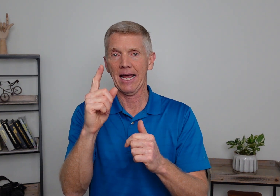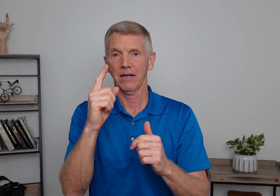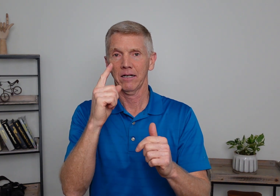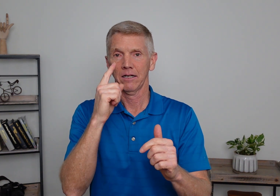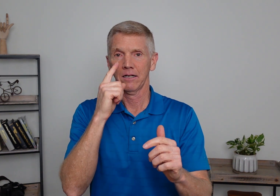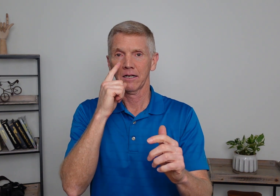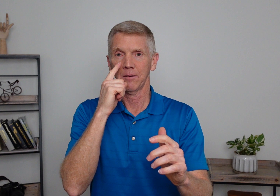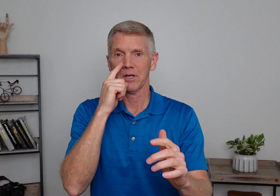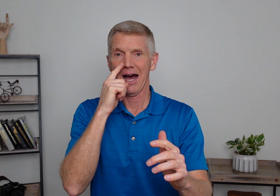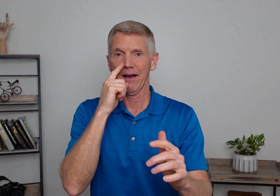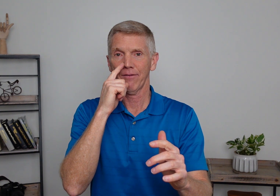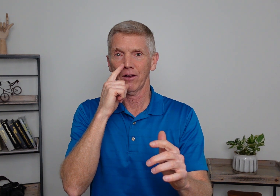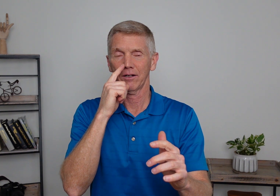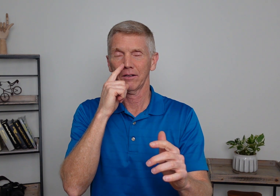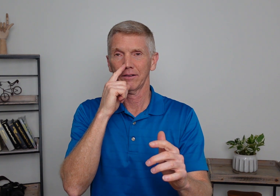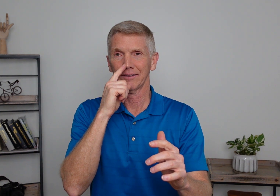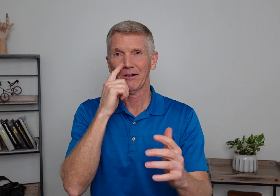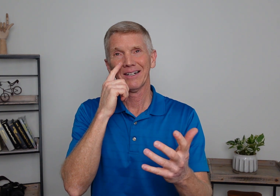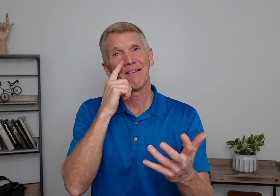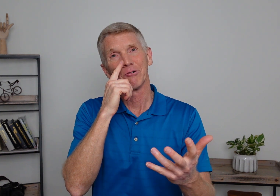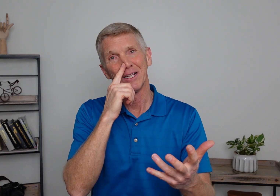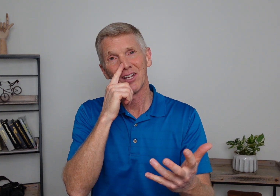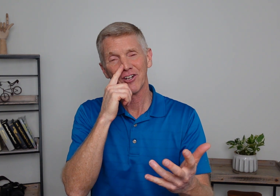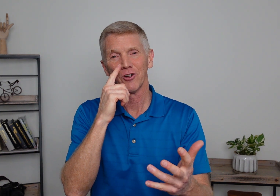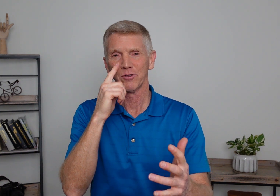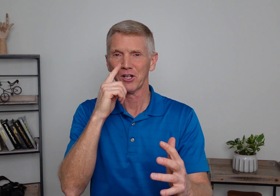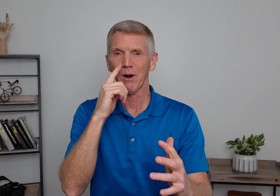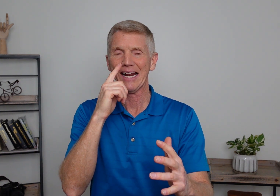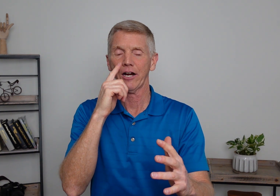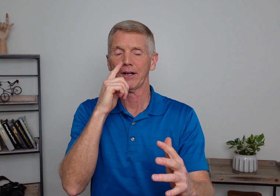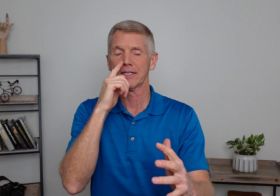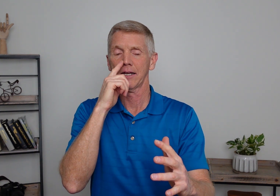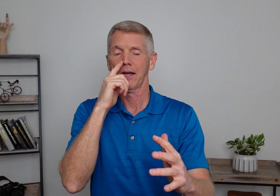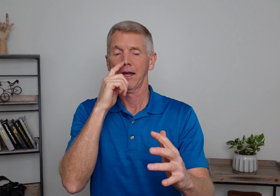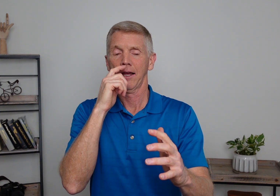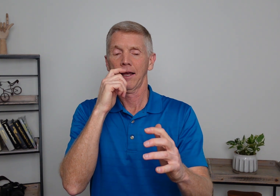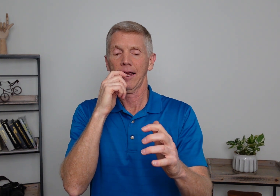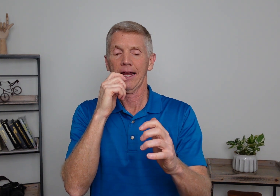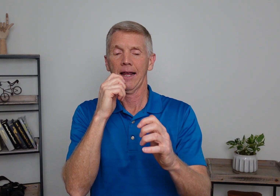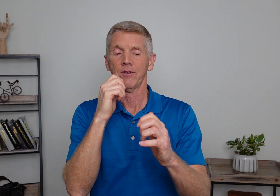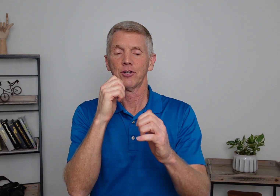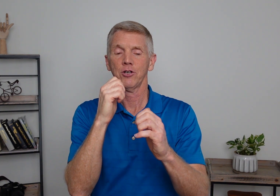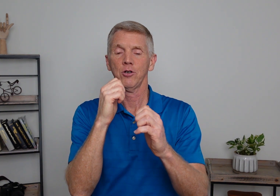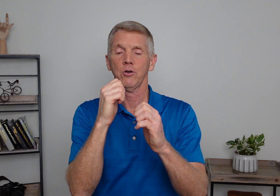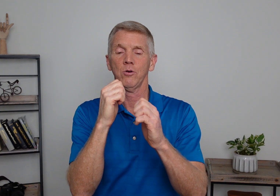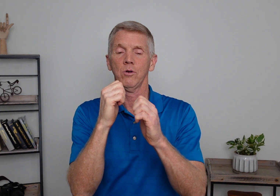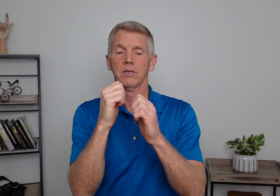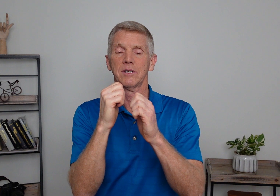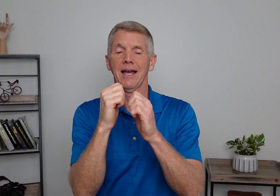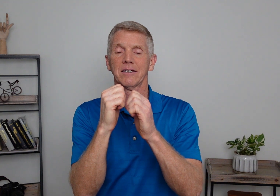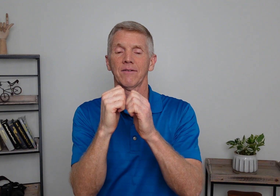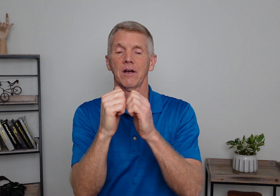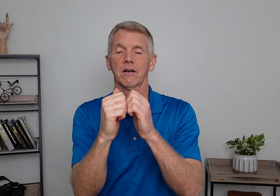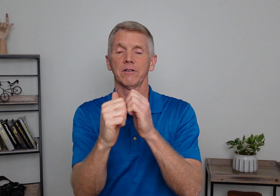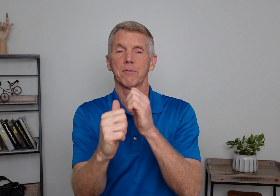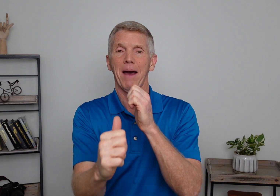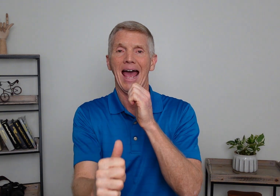hand comes off. Not have to really touch the nose, but it's right here. And the two sets of knuckles